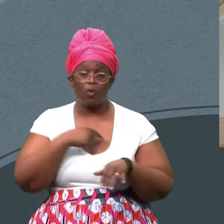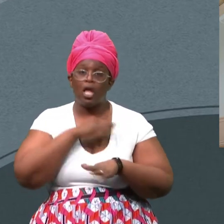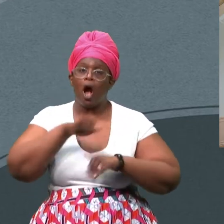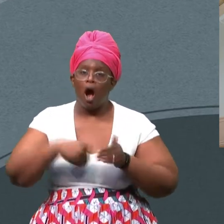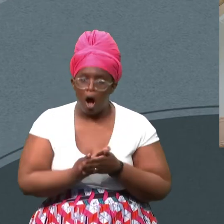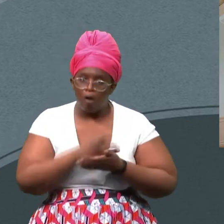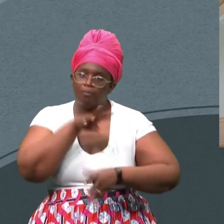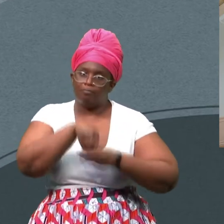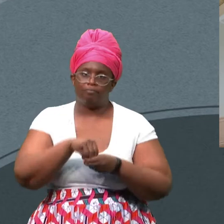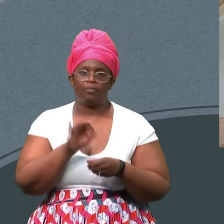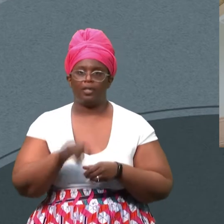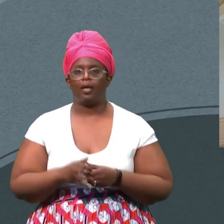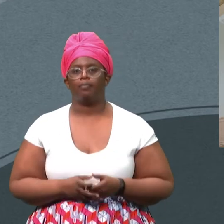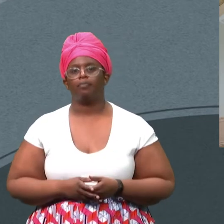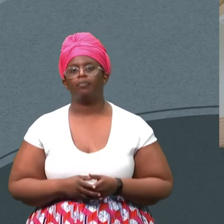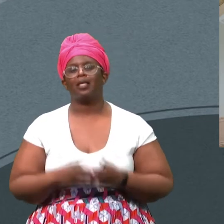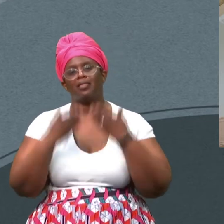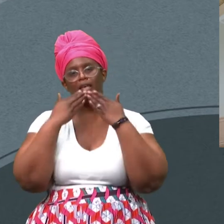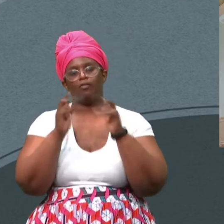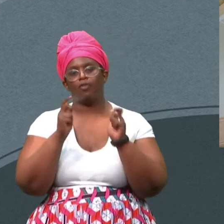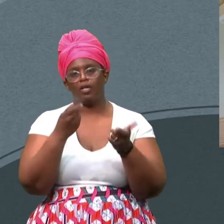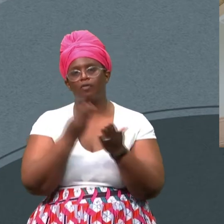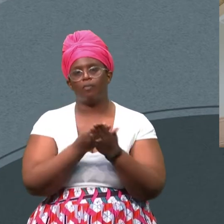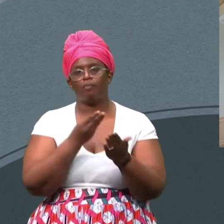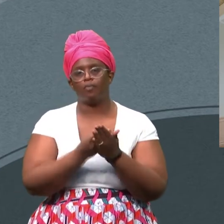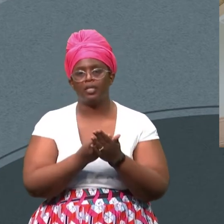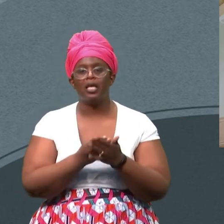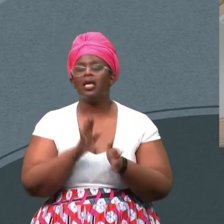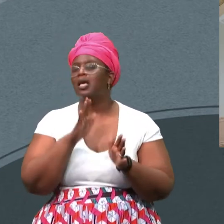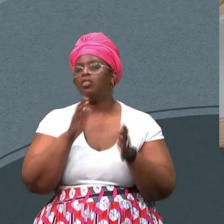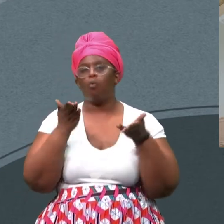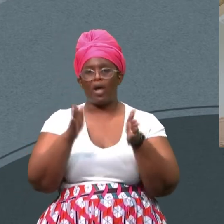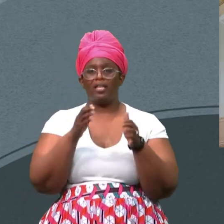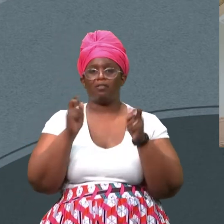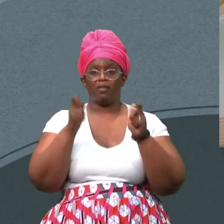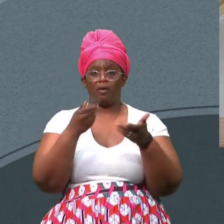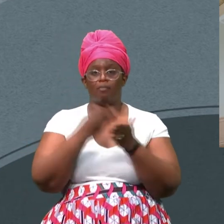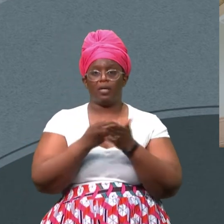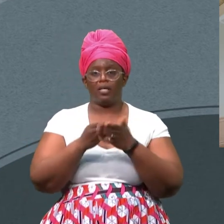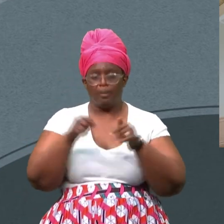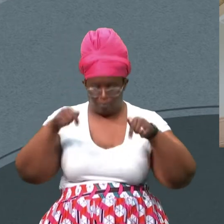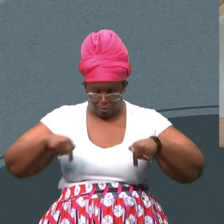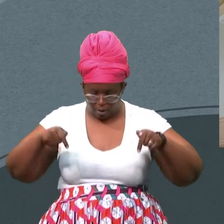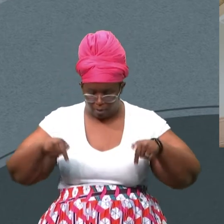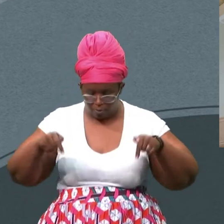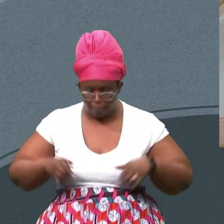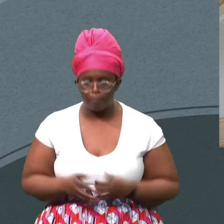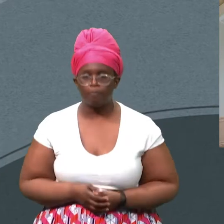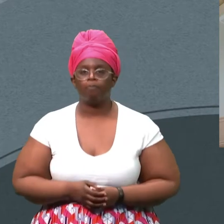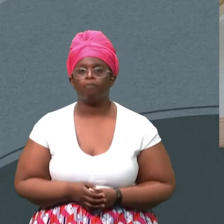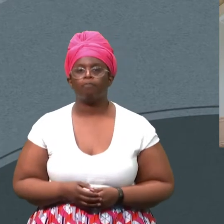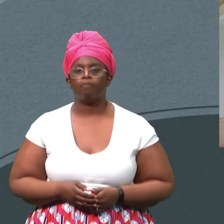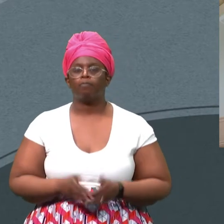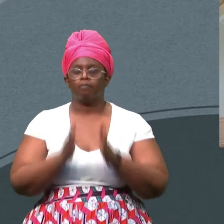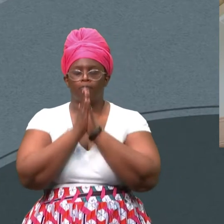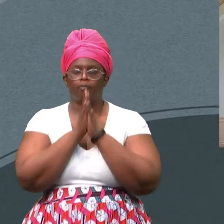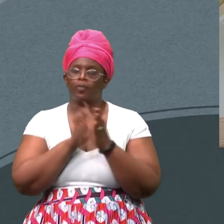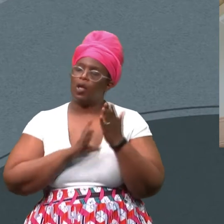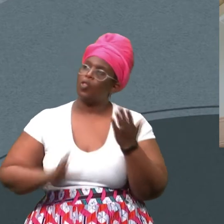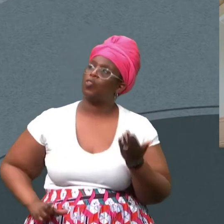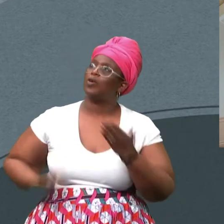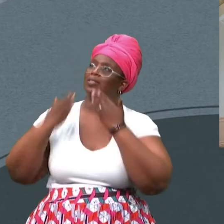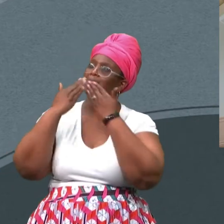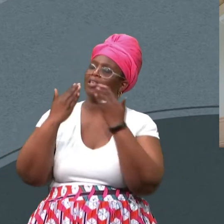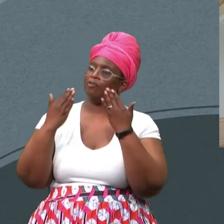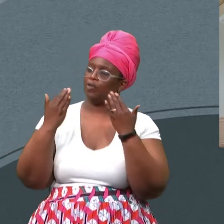as we dismiss. Thank you for your giving. We're placing all of the various ways you can give today. Lord, thank you for this day